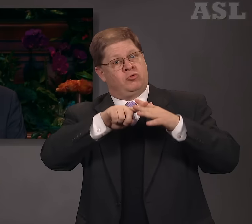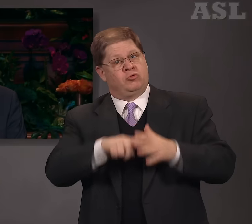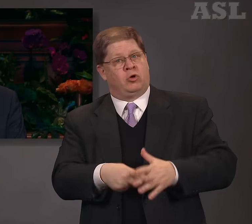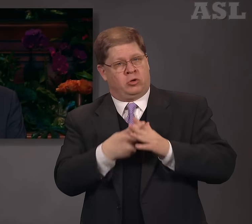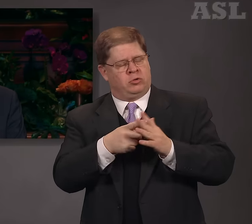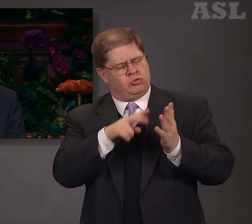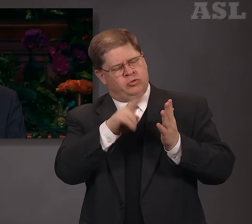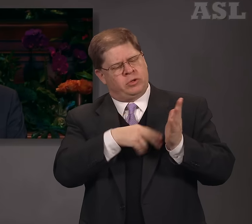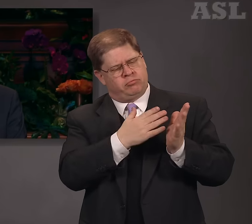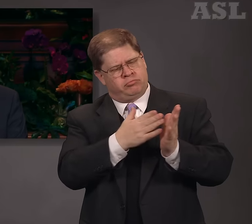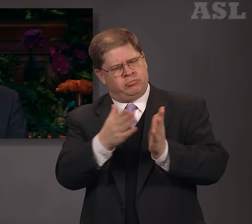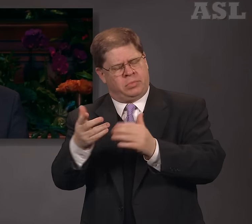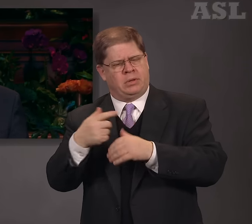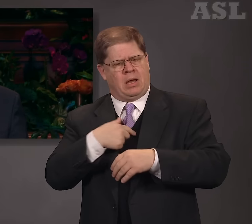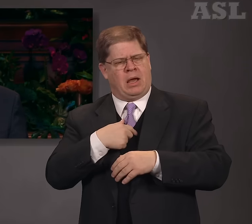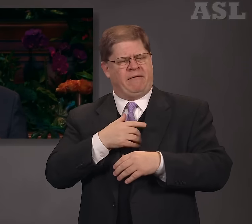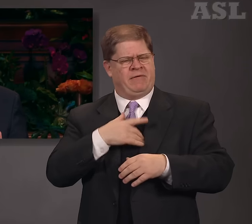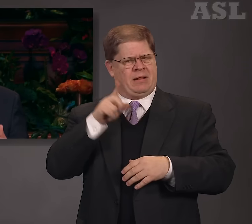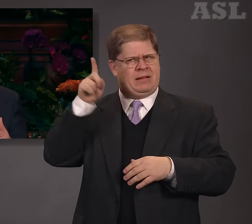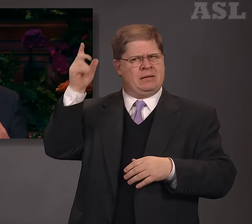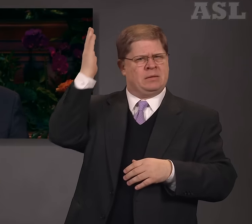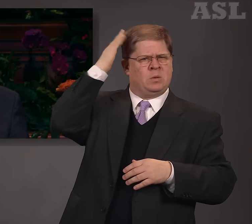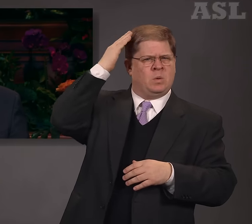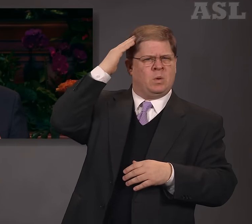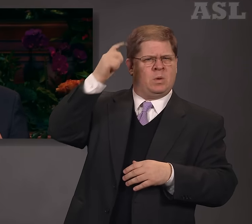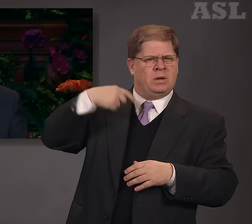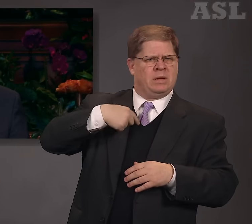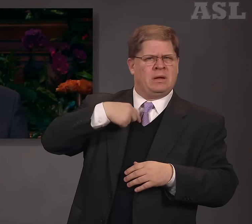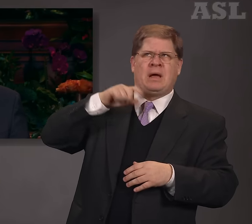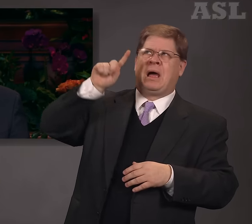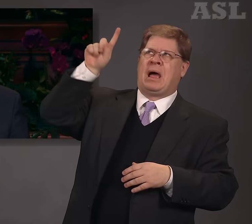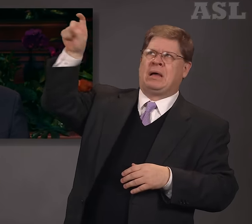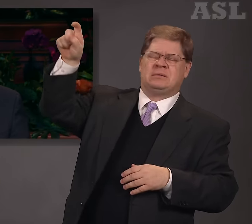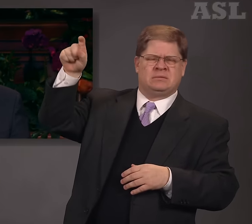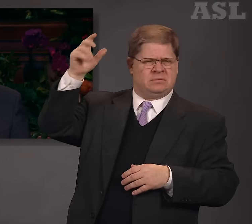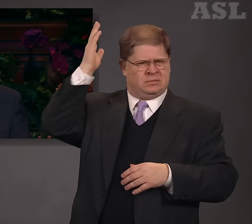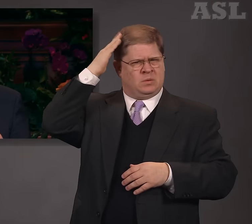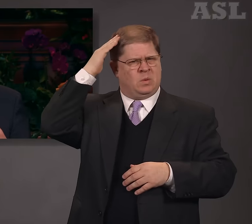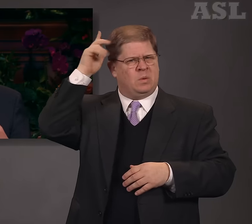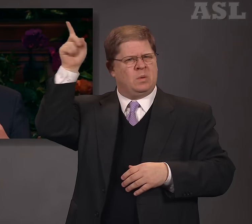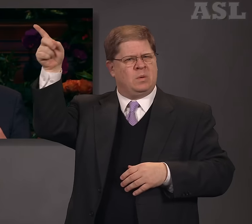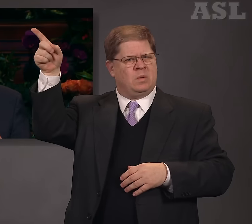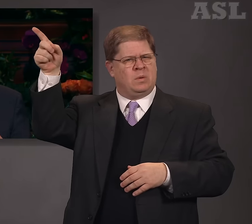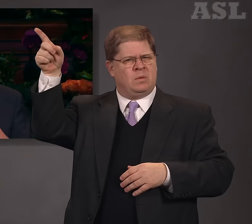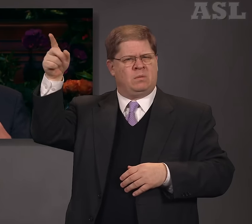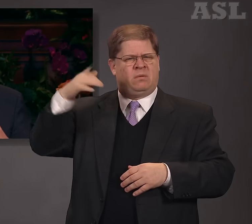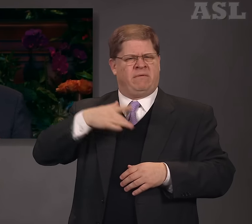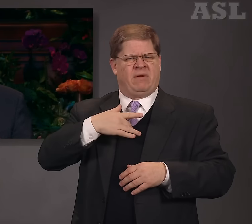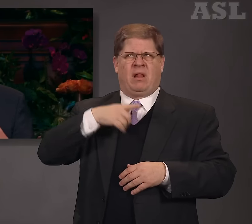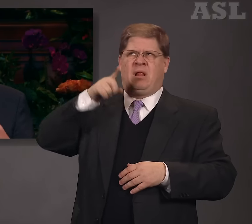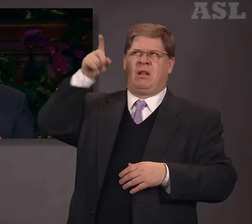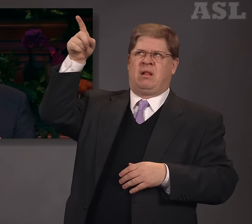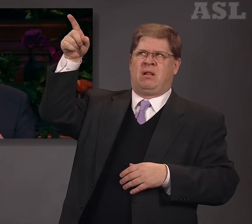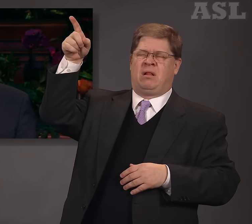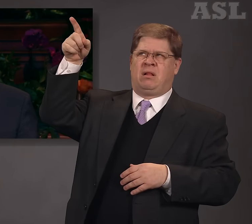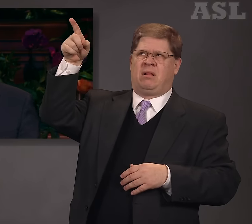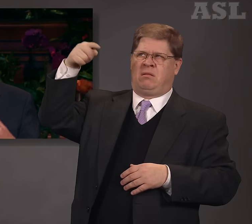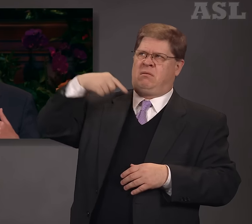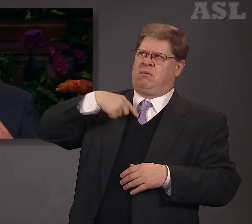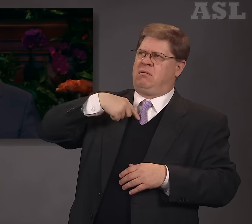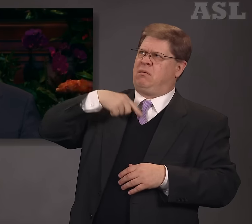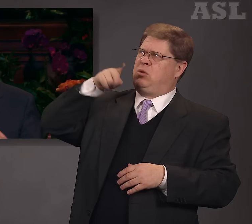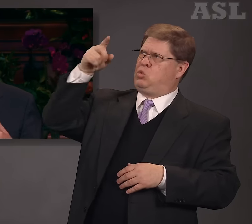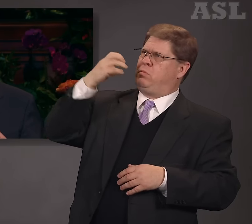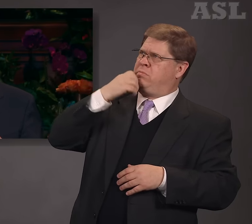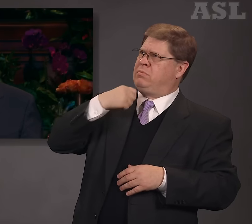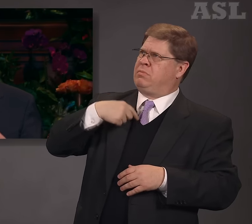Mormon, I felt that Heavenly Father was aware of my efforts and felt that it mattered to Him. As